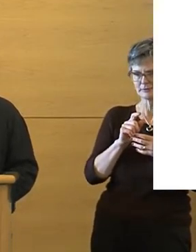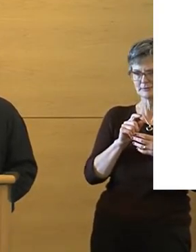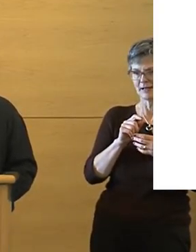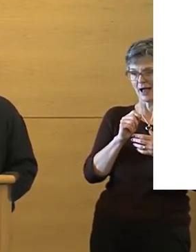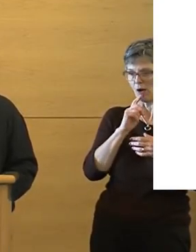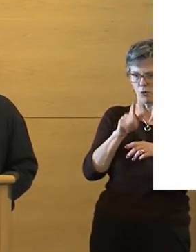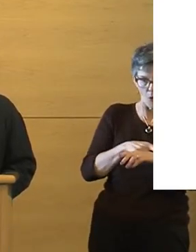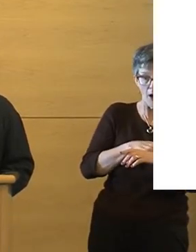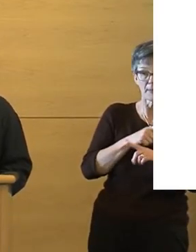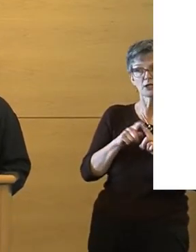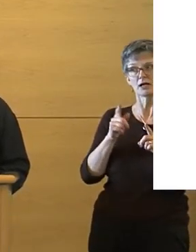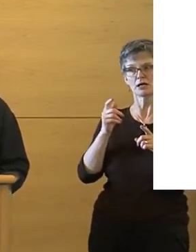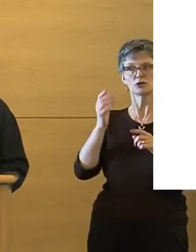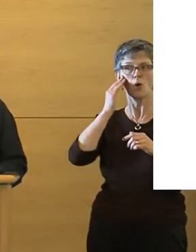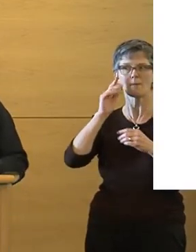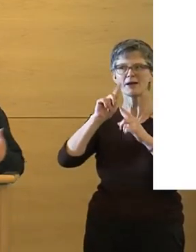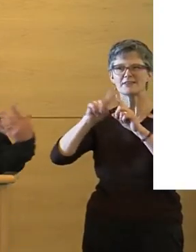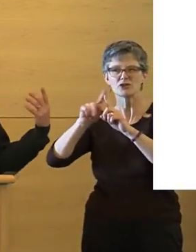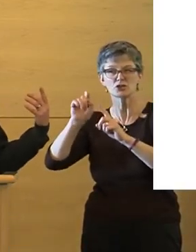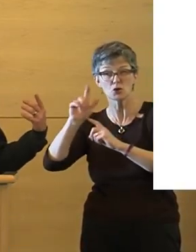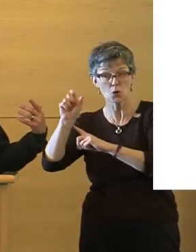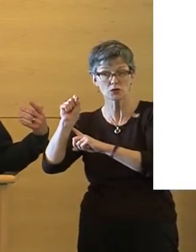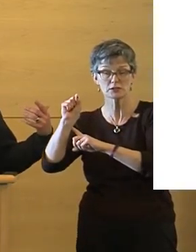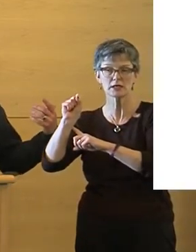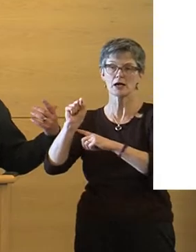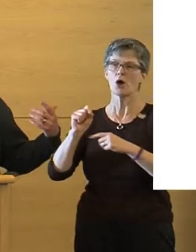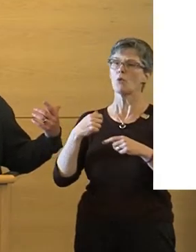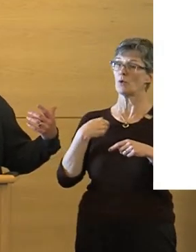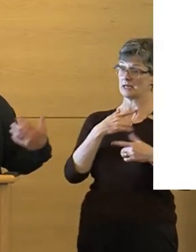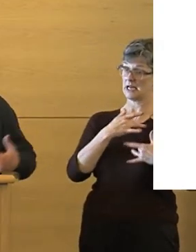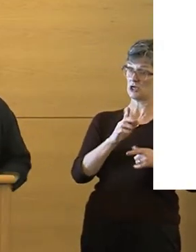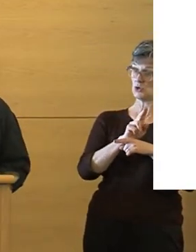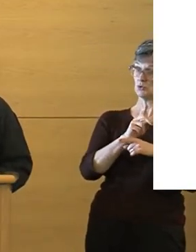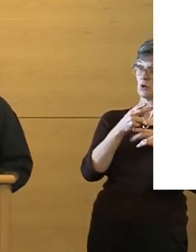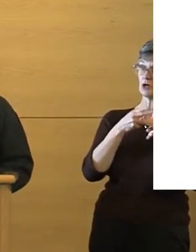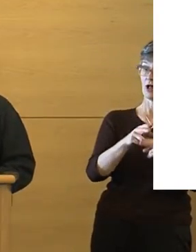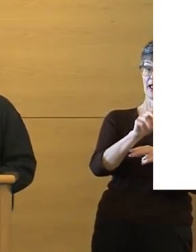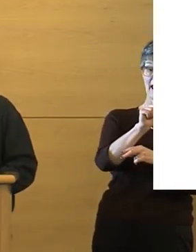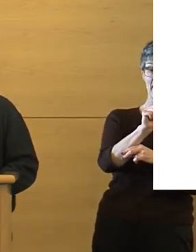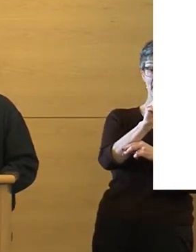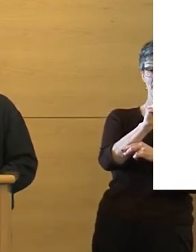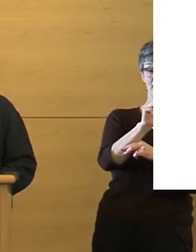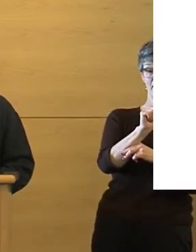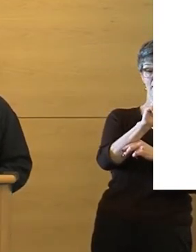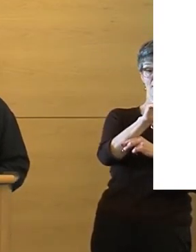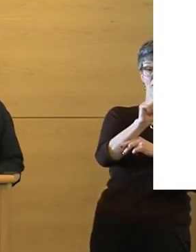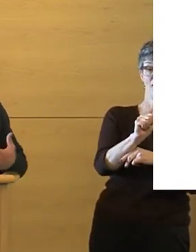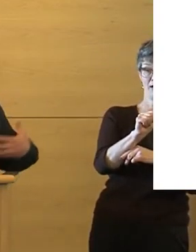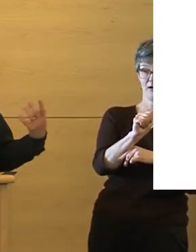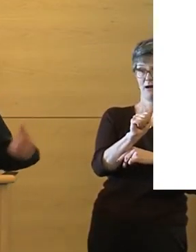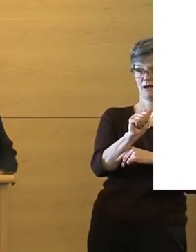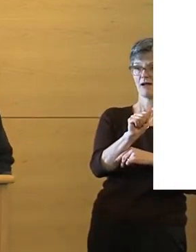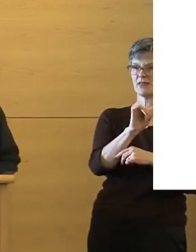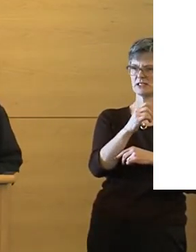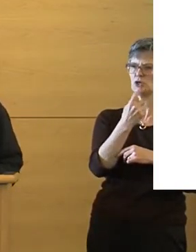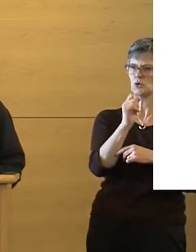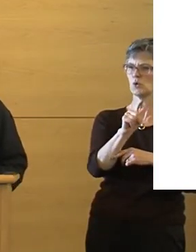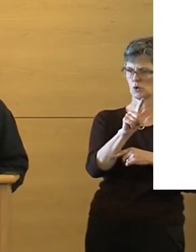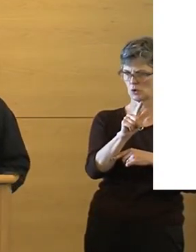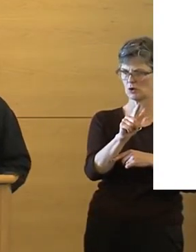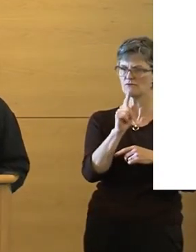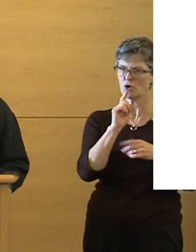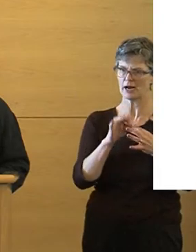tools out there that make that process very simple and actually kind of fun. So depending on how much